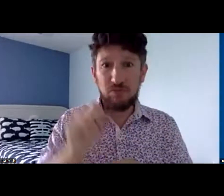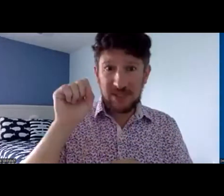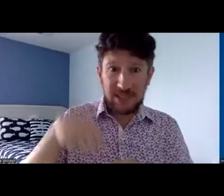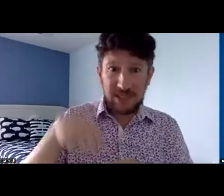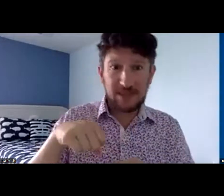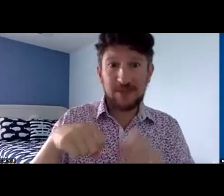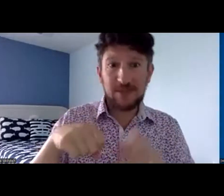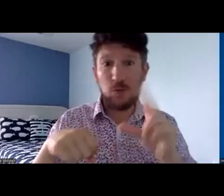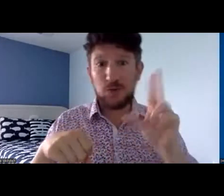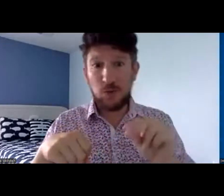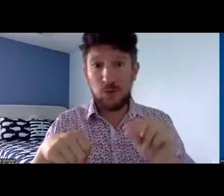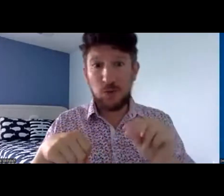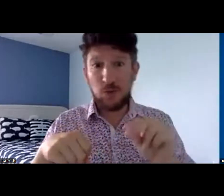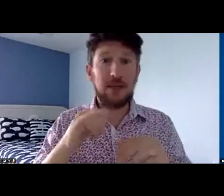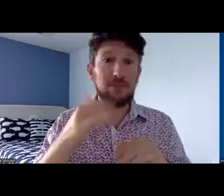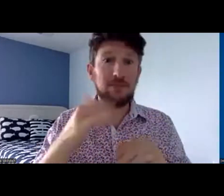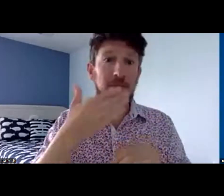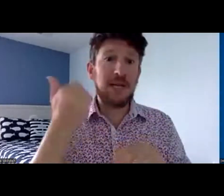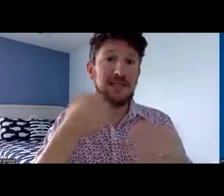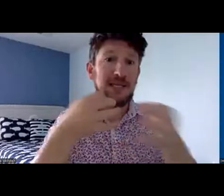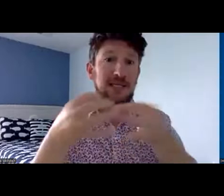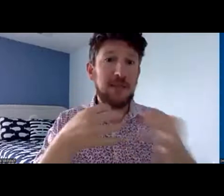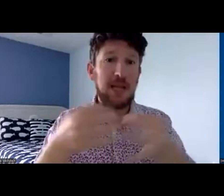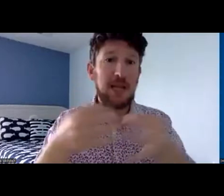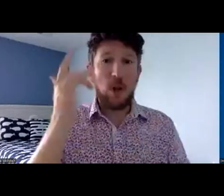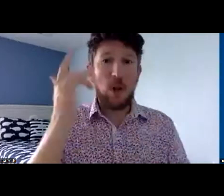strong team to work with